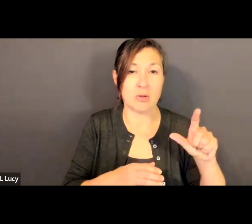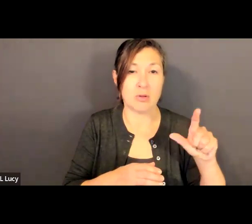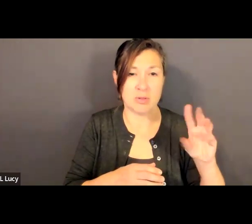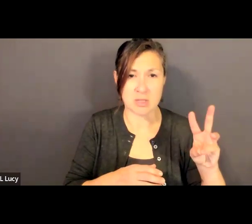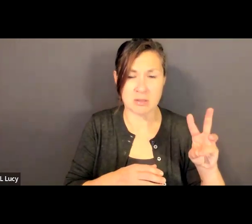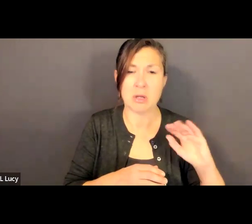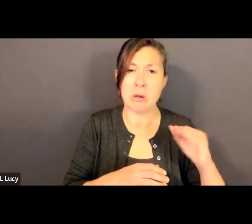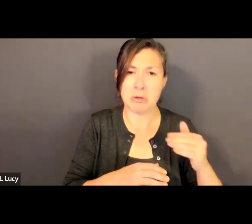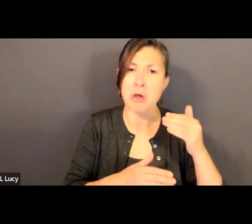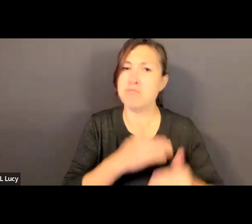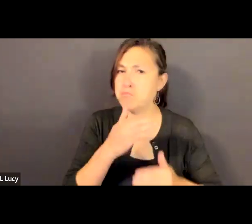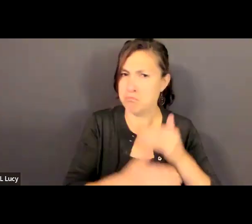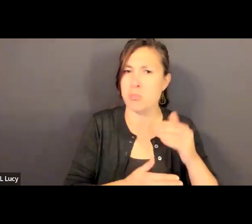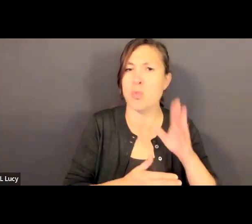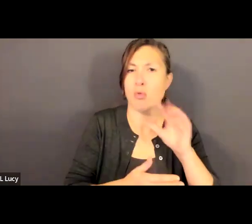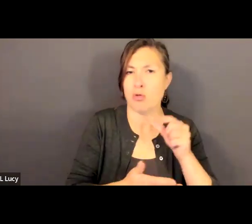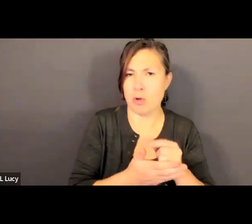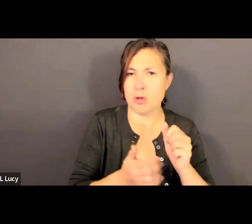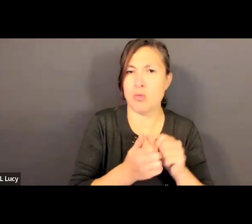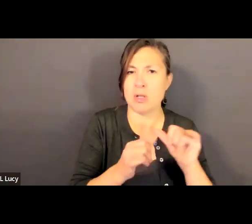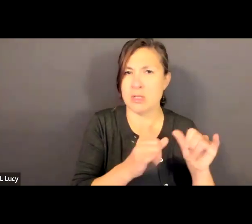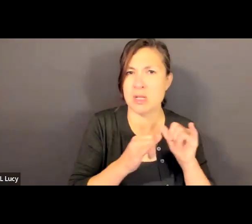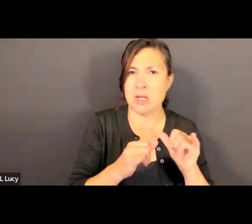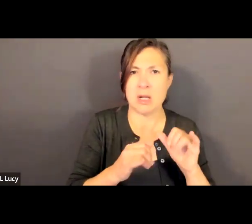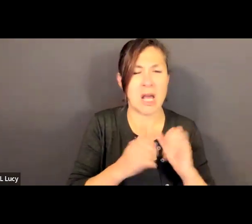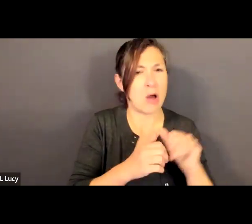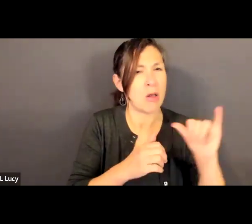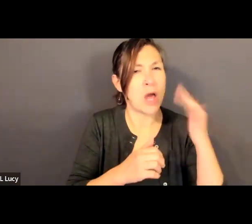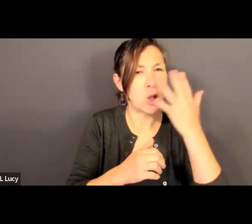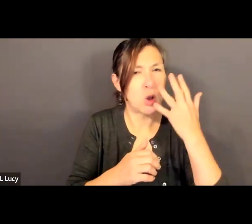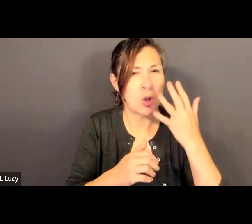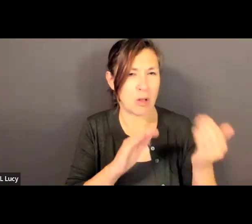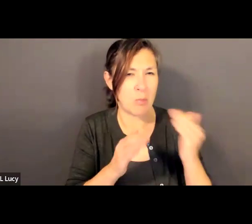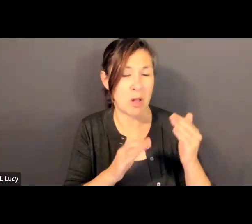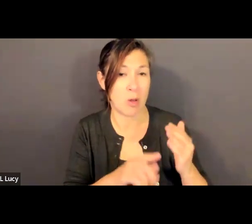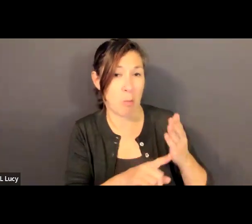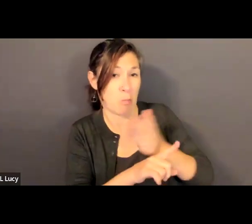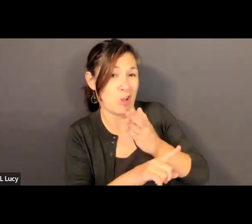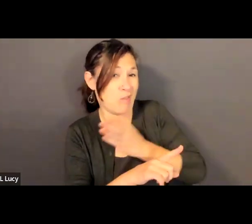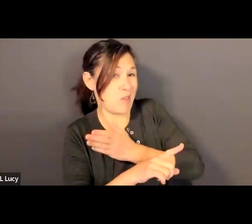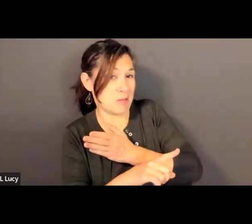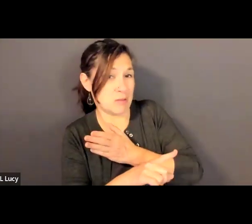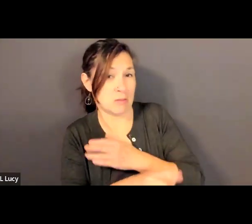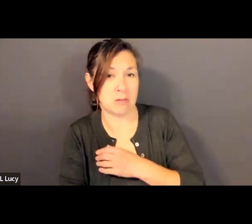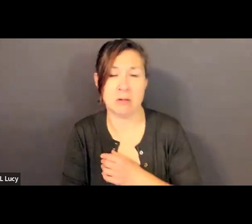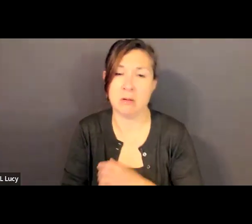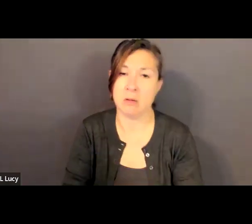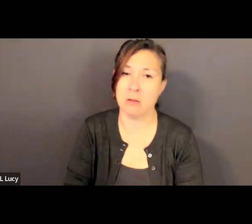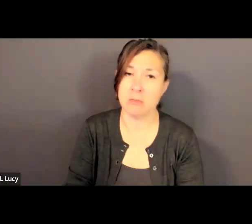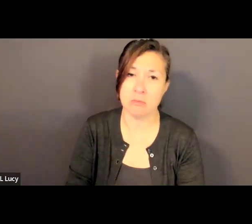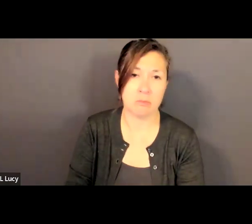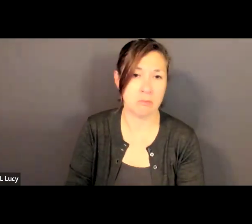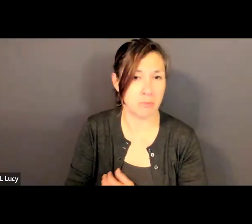track. How does that track with previous cohorts? If we've looked at that, It's where they